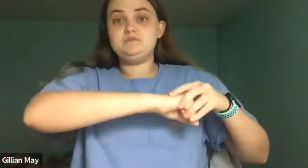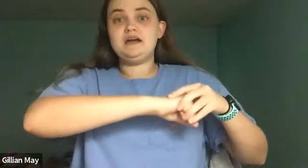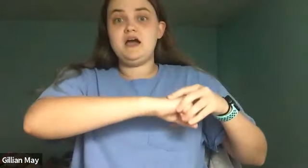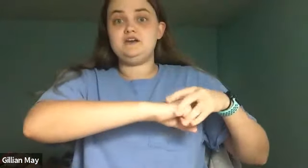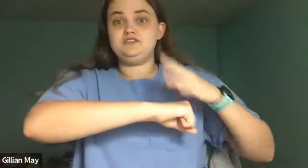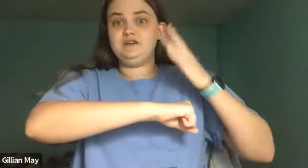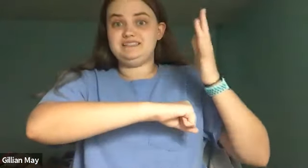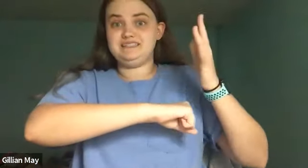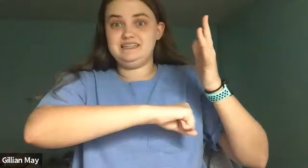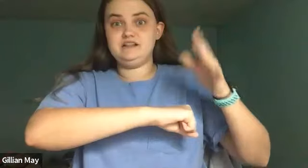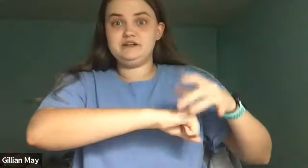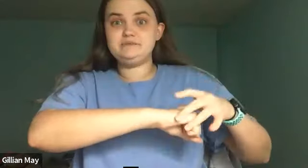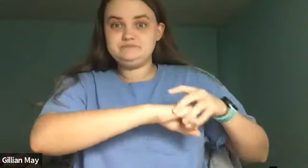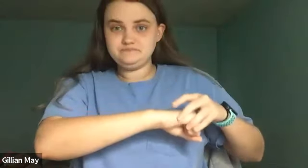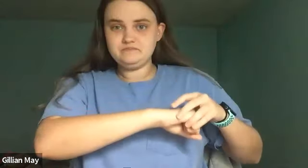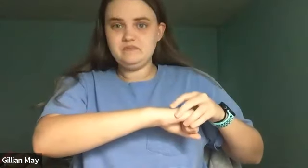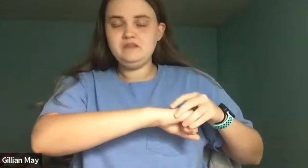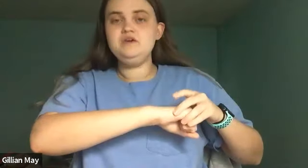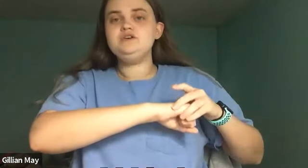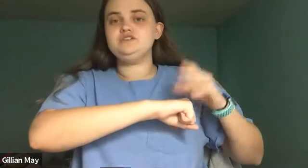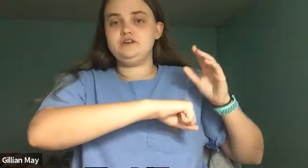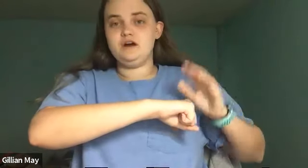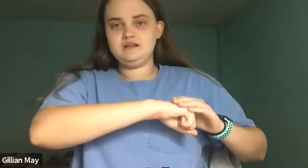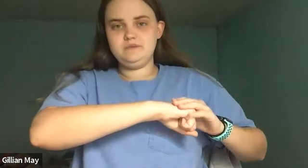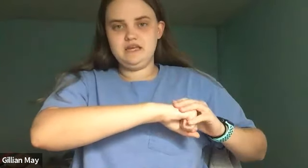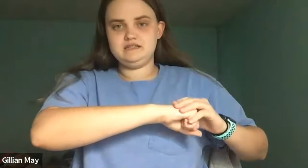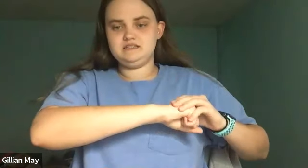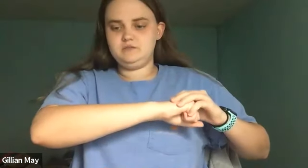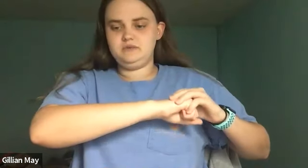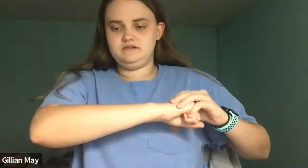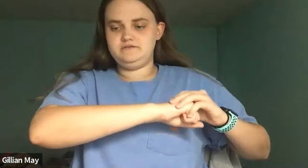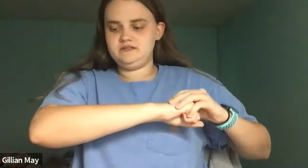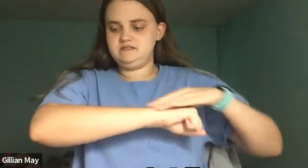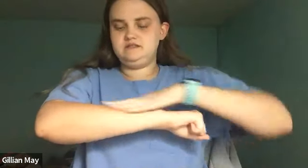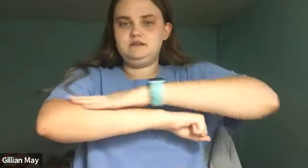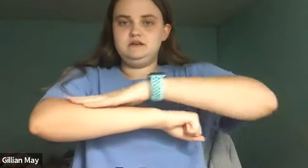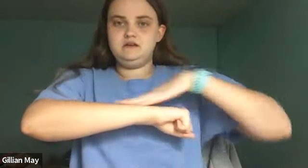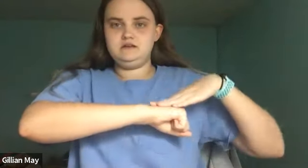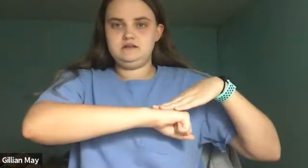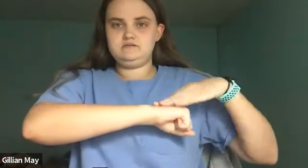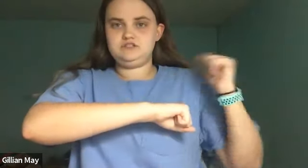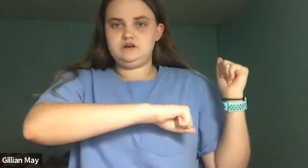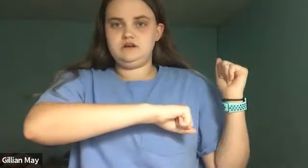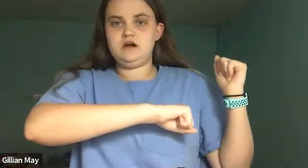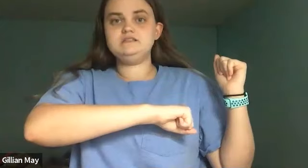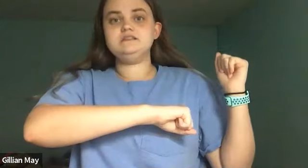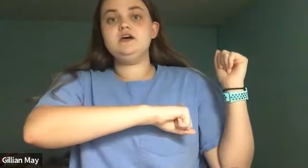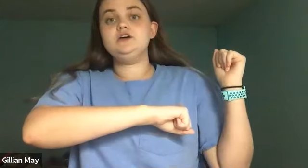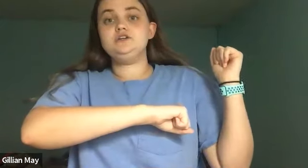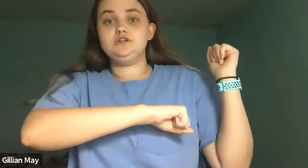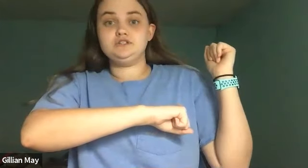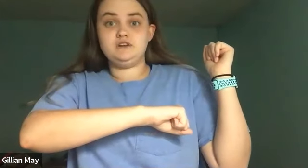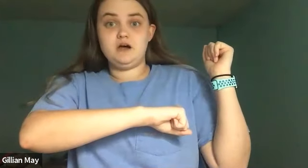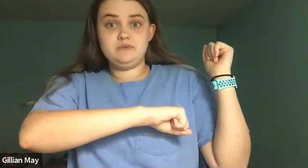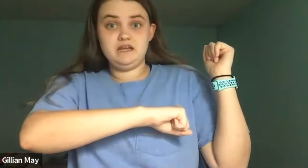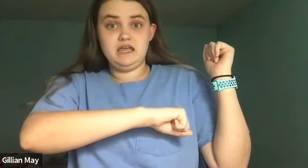mine higher so you guys can see it clearer. So your non-dominant hand is going to be in a fist straight across. Your dominant